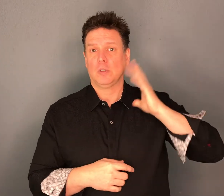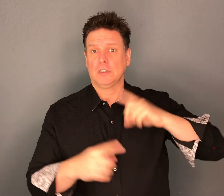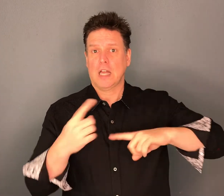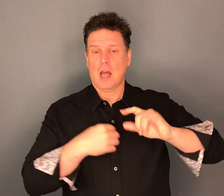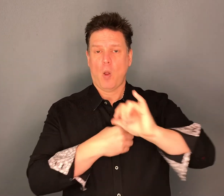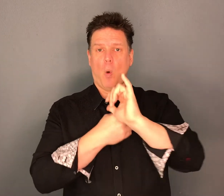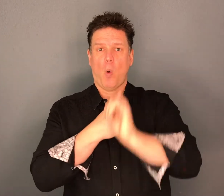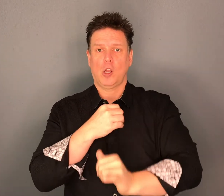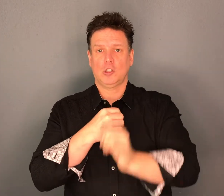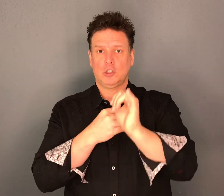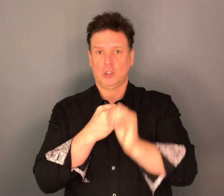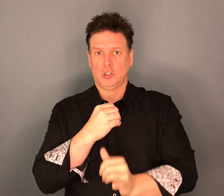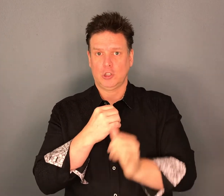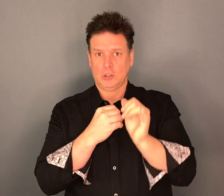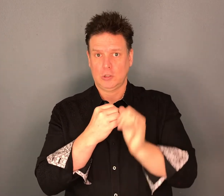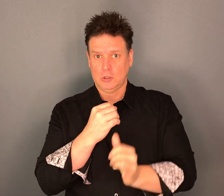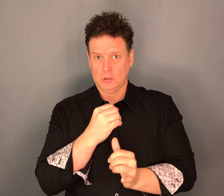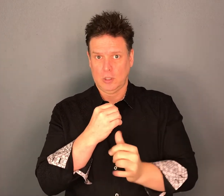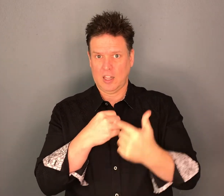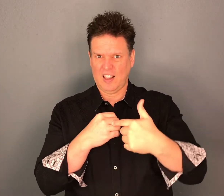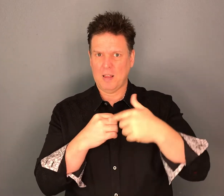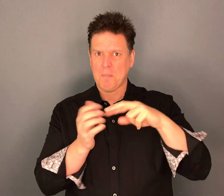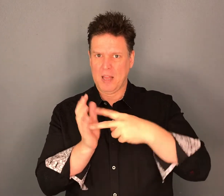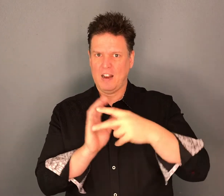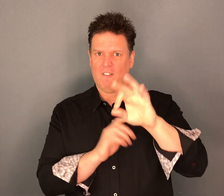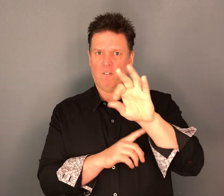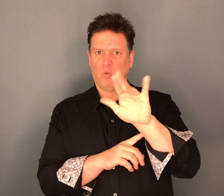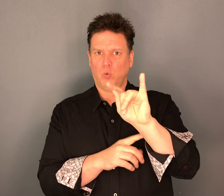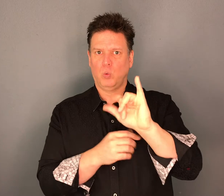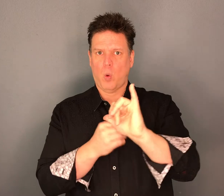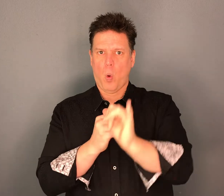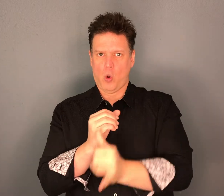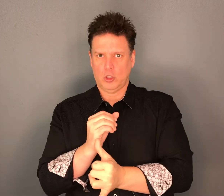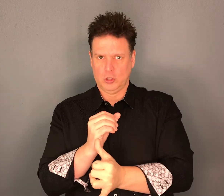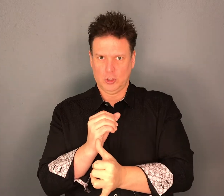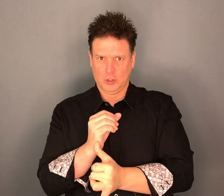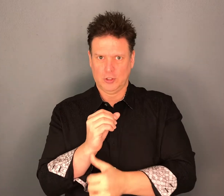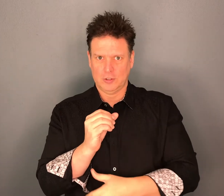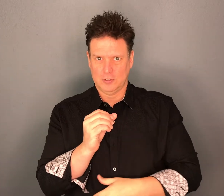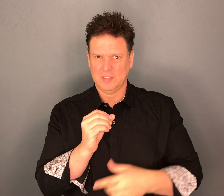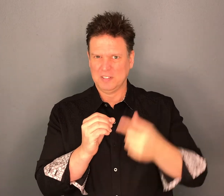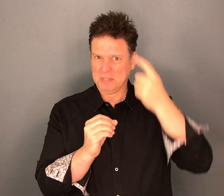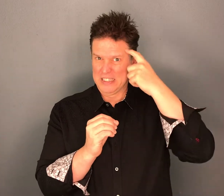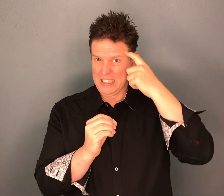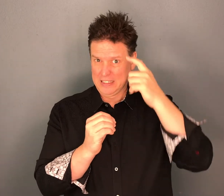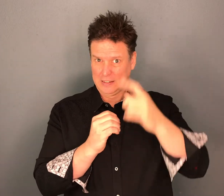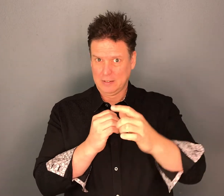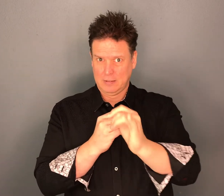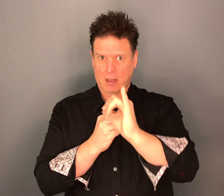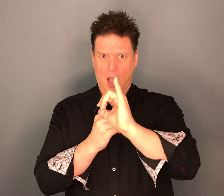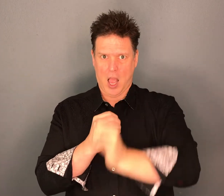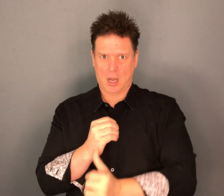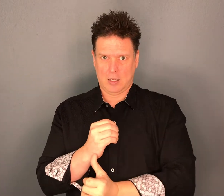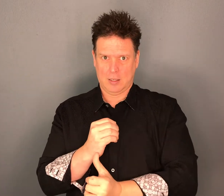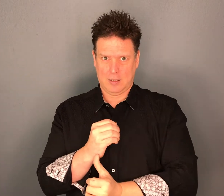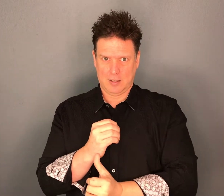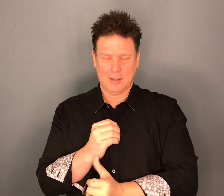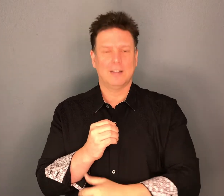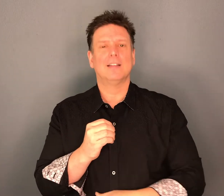My mom signed it like this, like you're cutting an orange. The fruit. It kind of makes sense if you think about